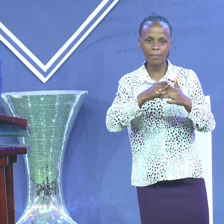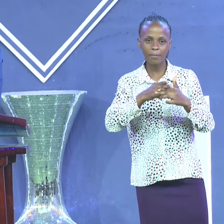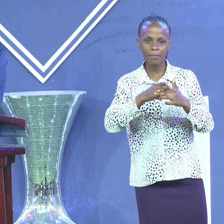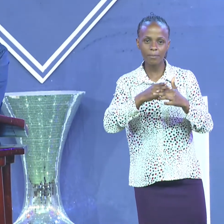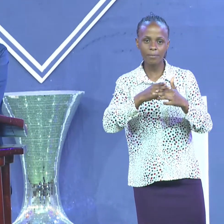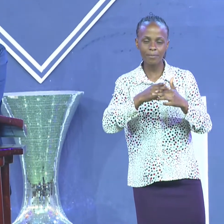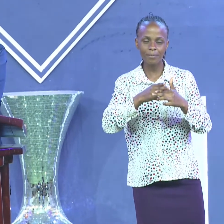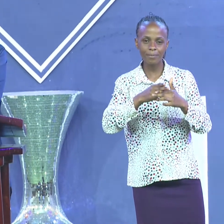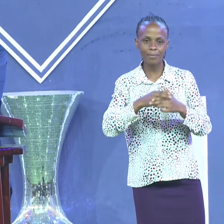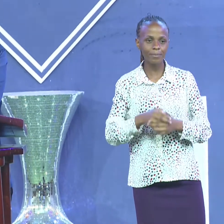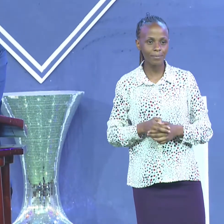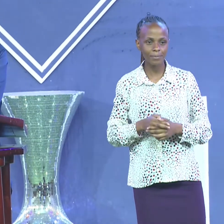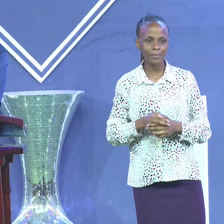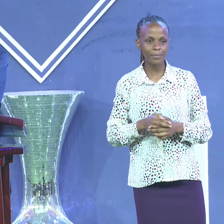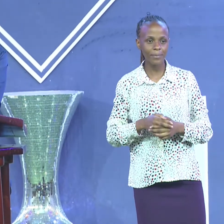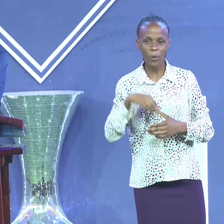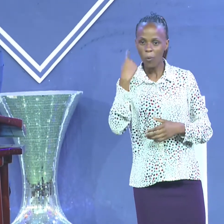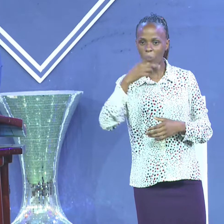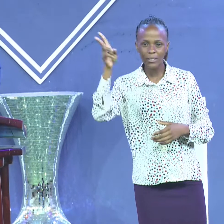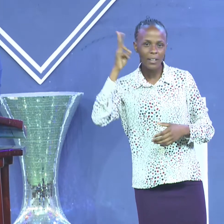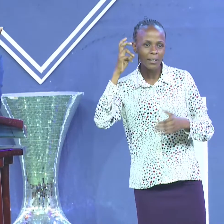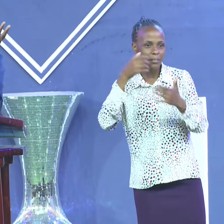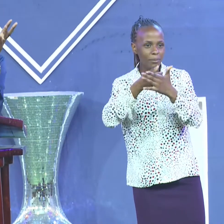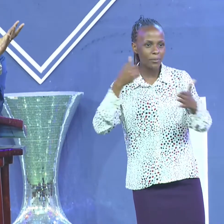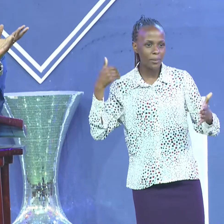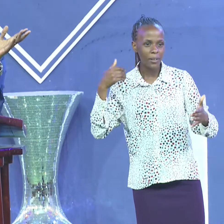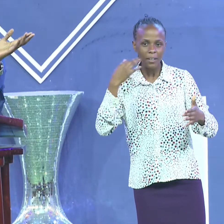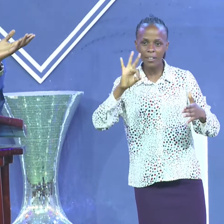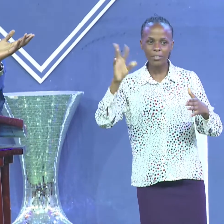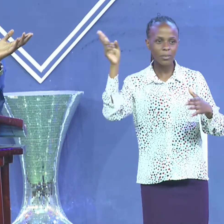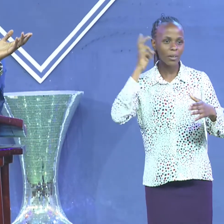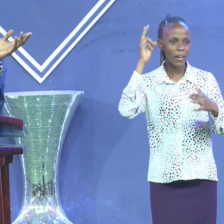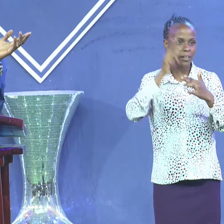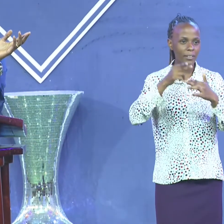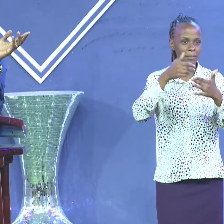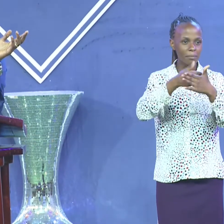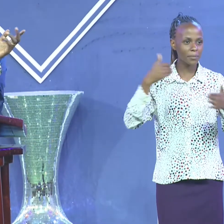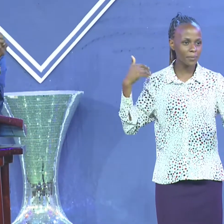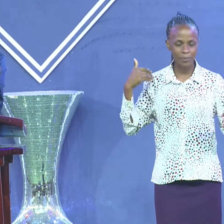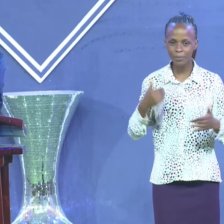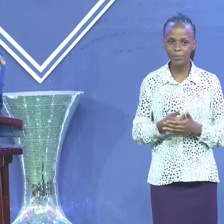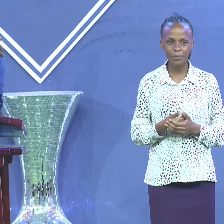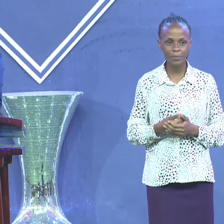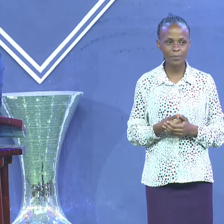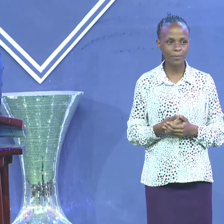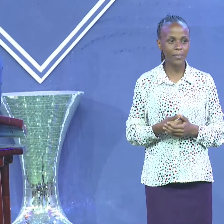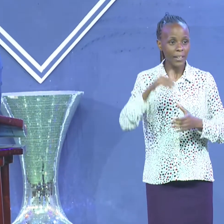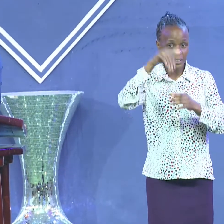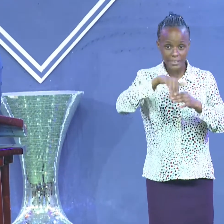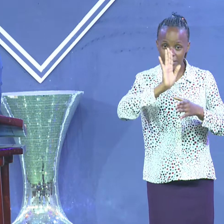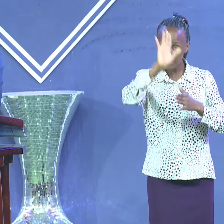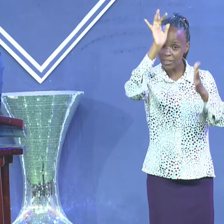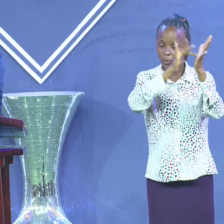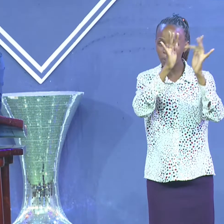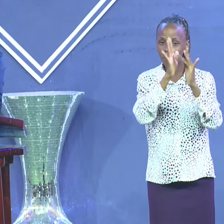he's called. Who has ever heard of him? Let me see someone has ever heard of him.